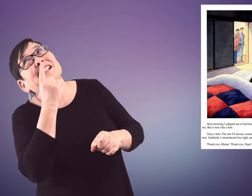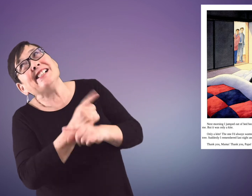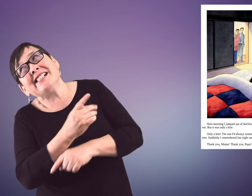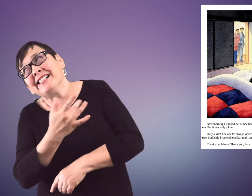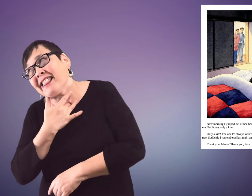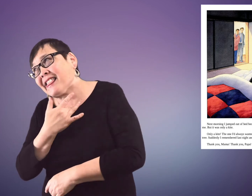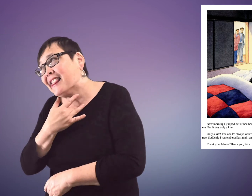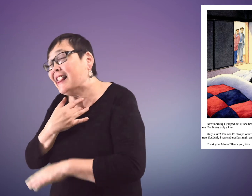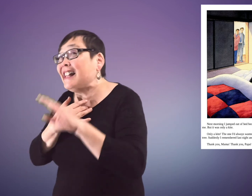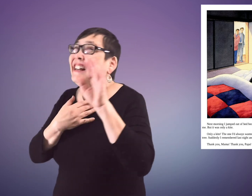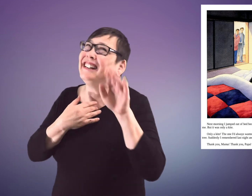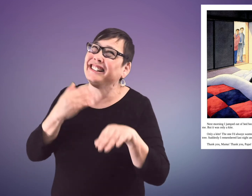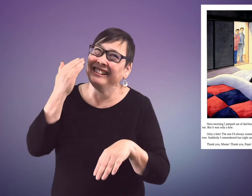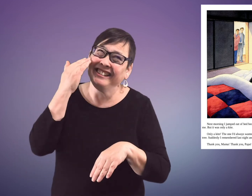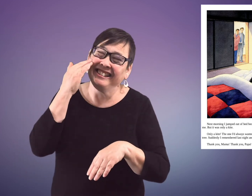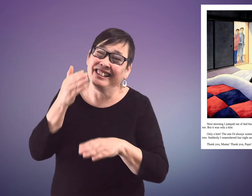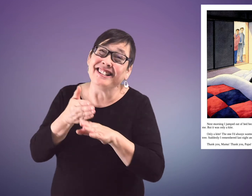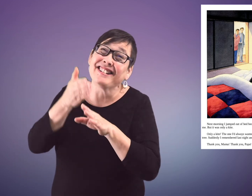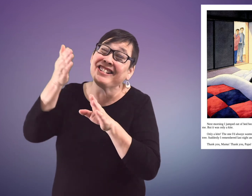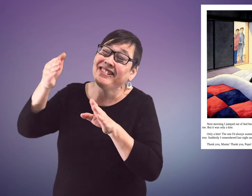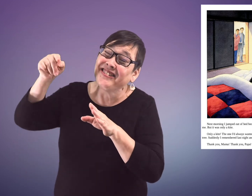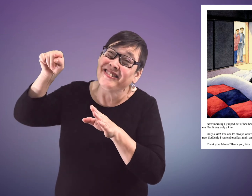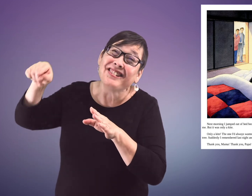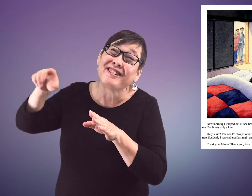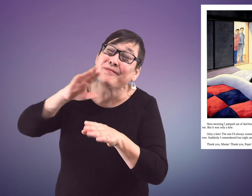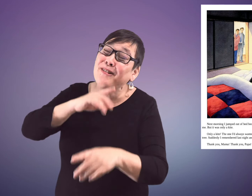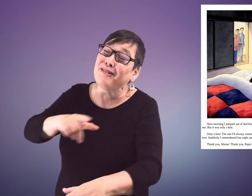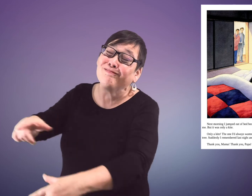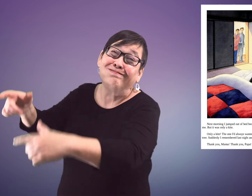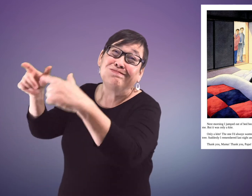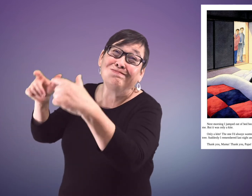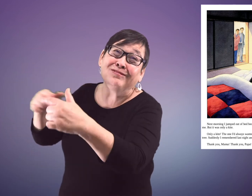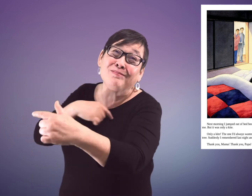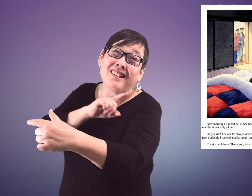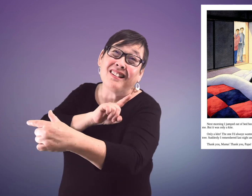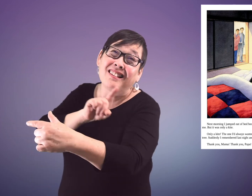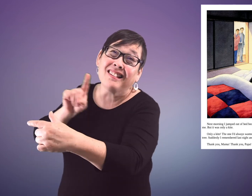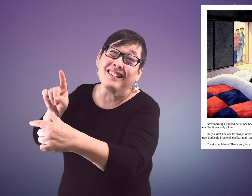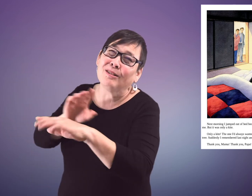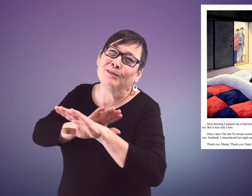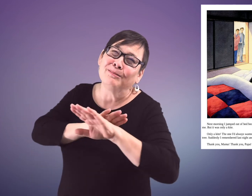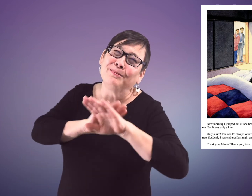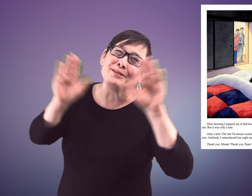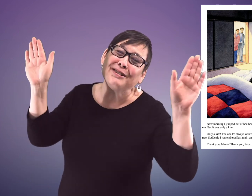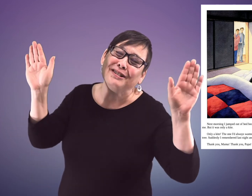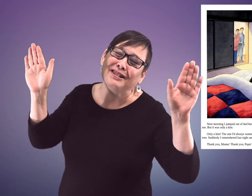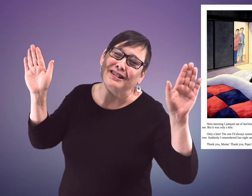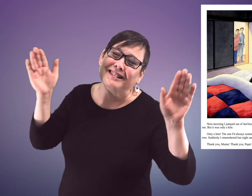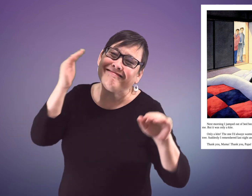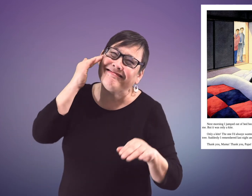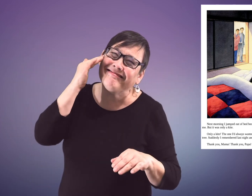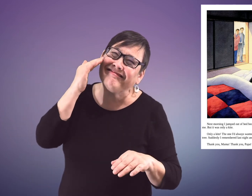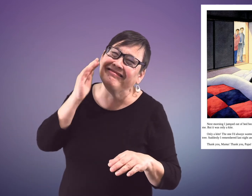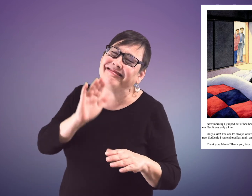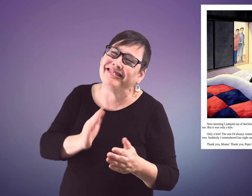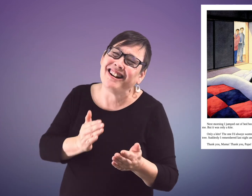All right, I'll give you another promise. Give your word, she said. You'll never go to